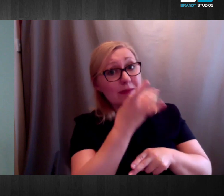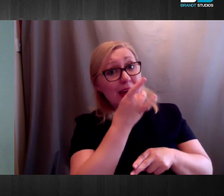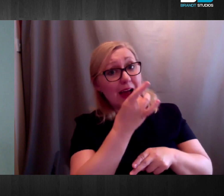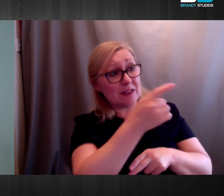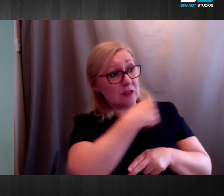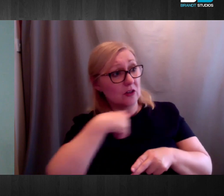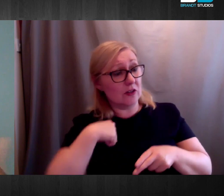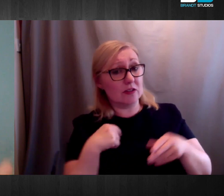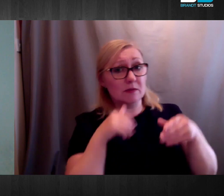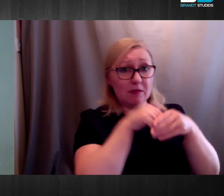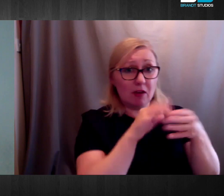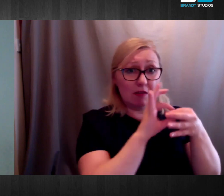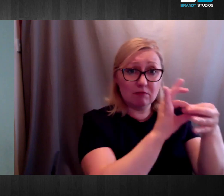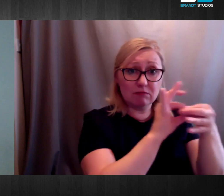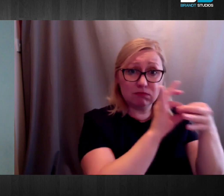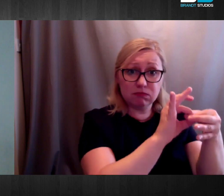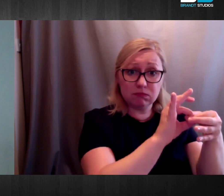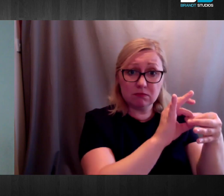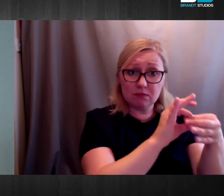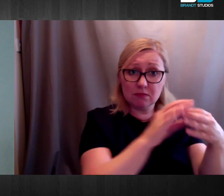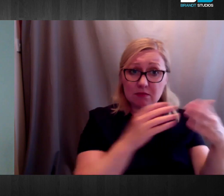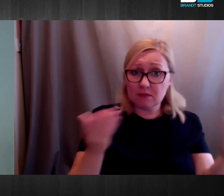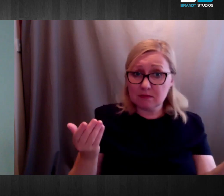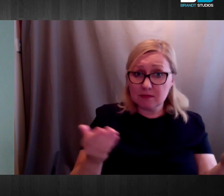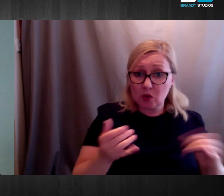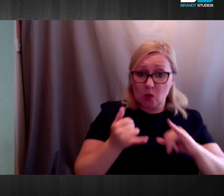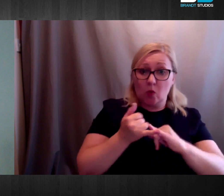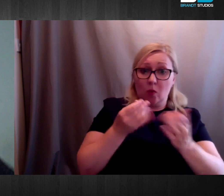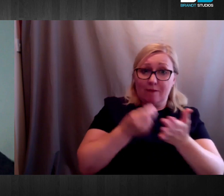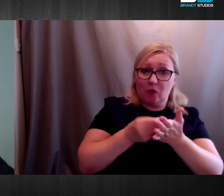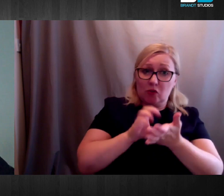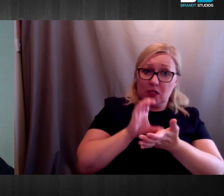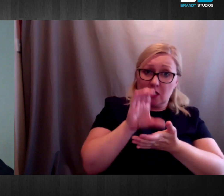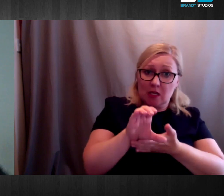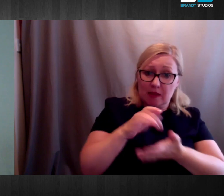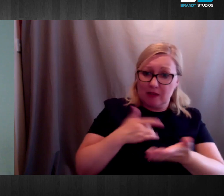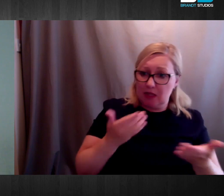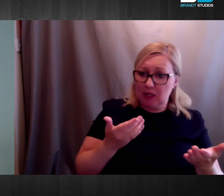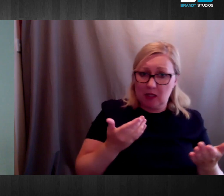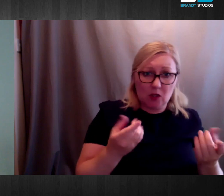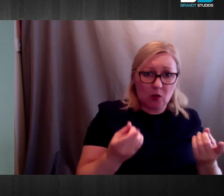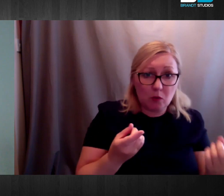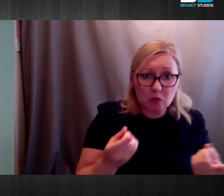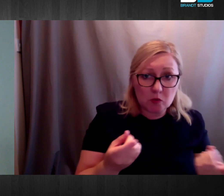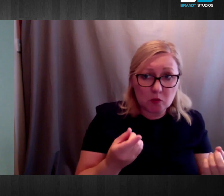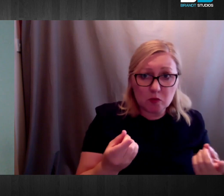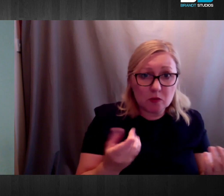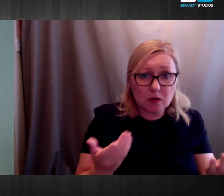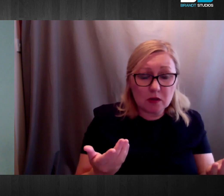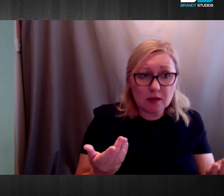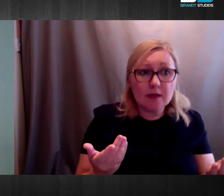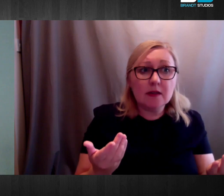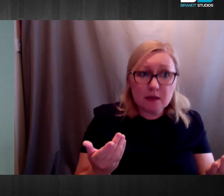seen to do something. So there are some other factors at play. A lot of early